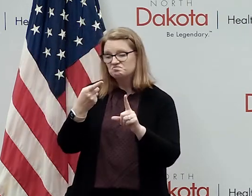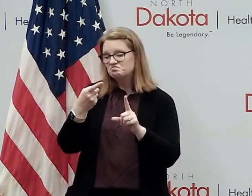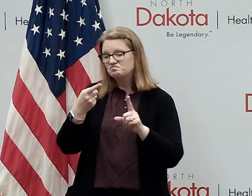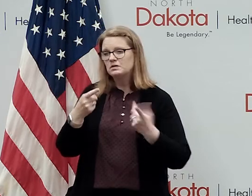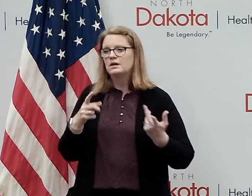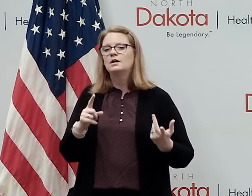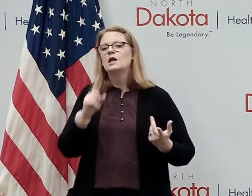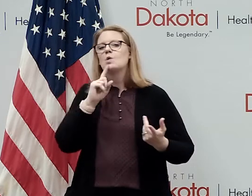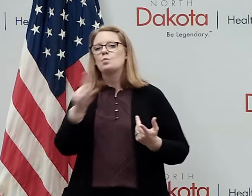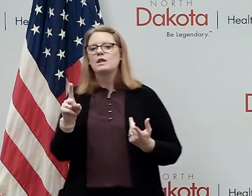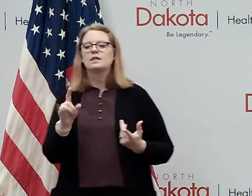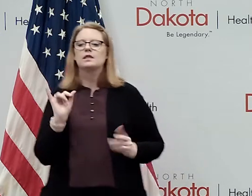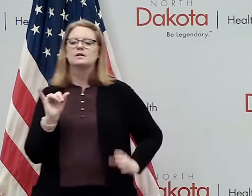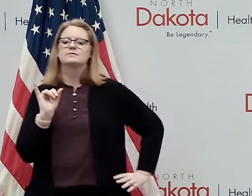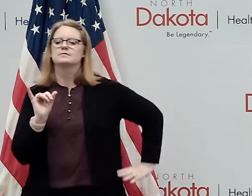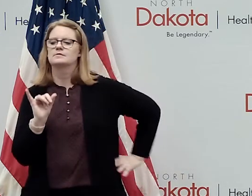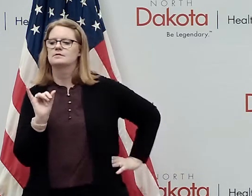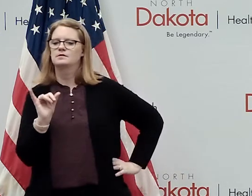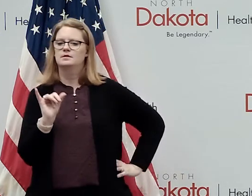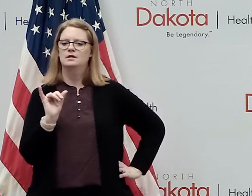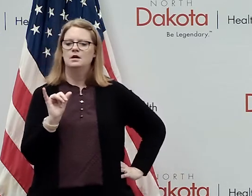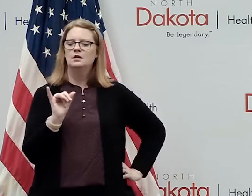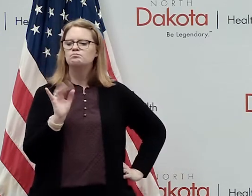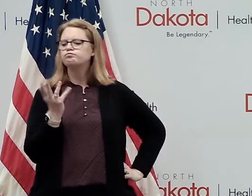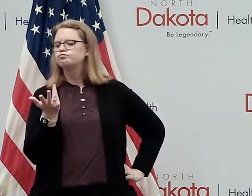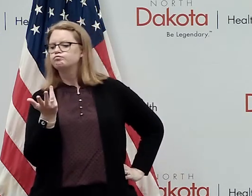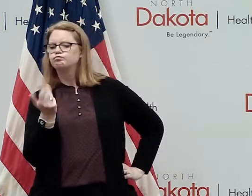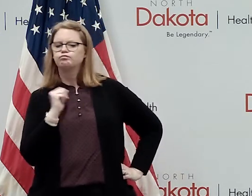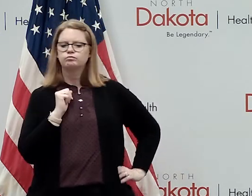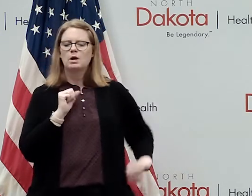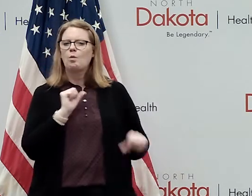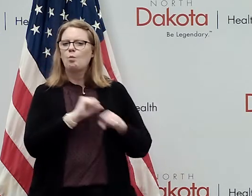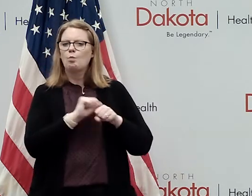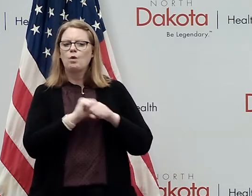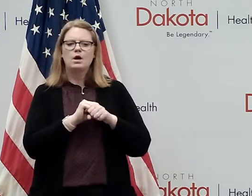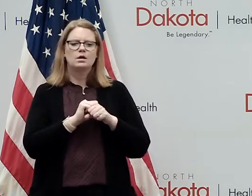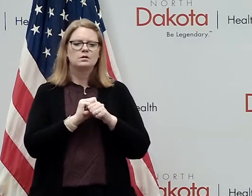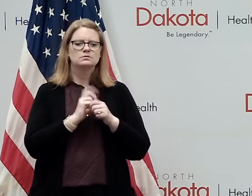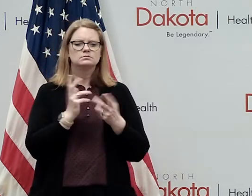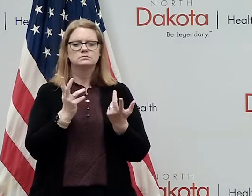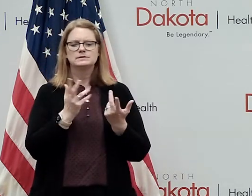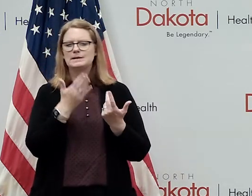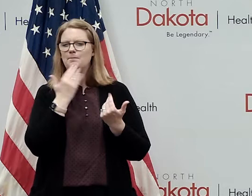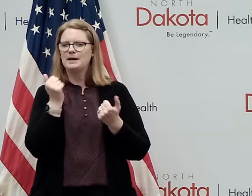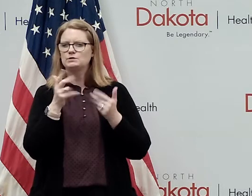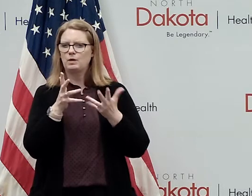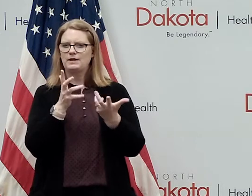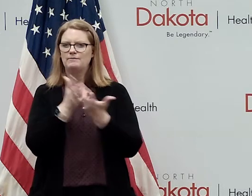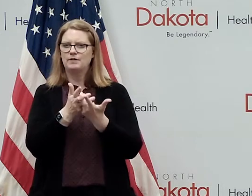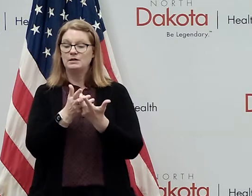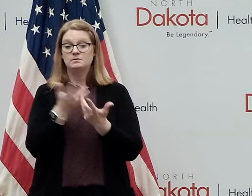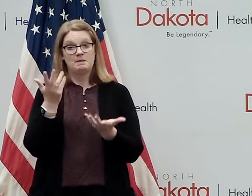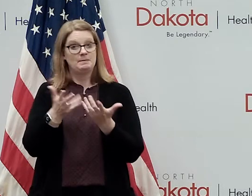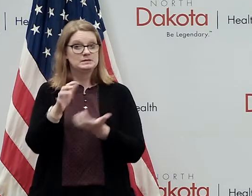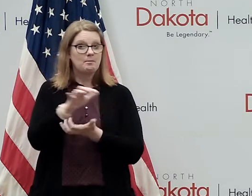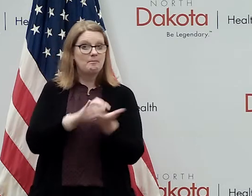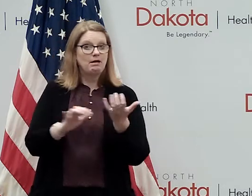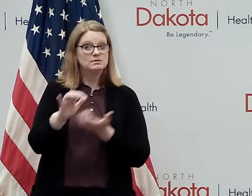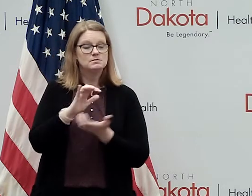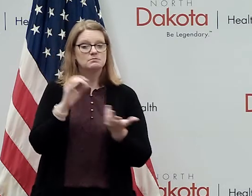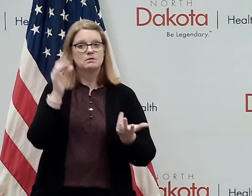super curious about where it can work, where and how it can work well. And I think like a lot of things, it might be a mix where maybe